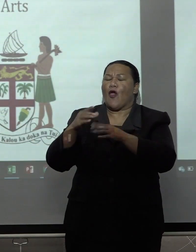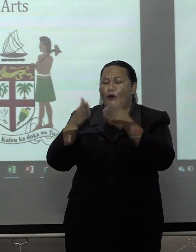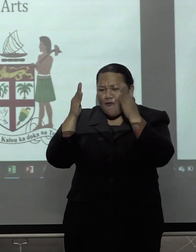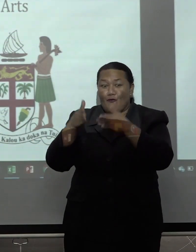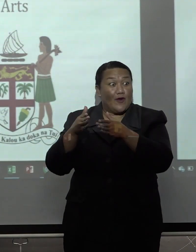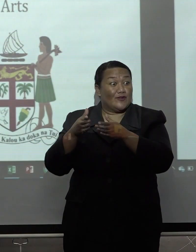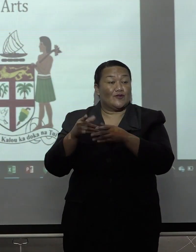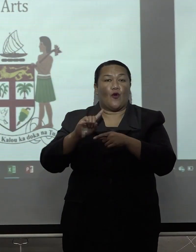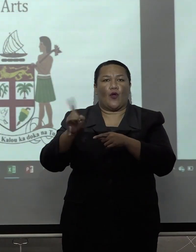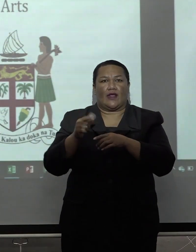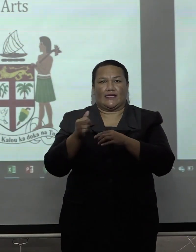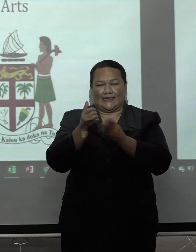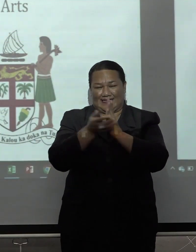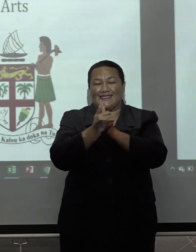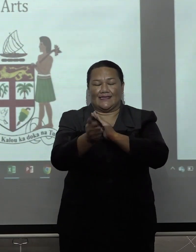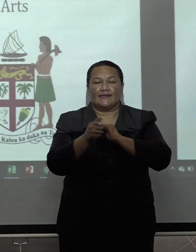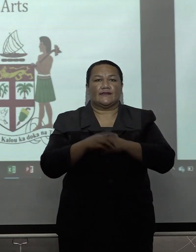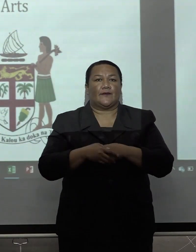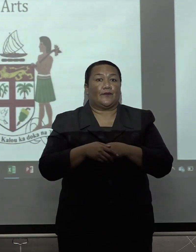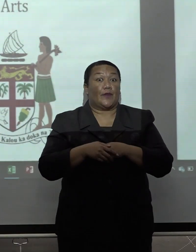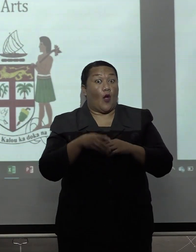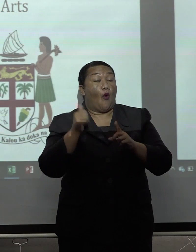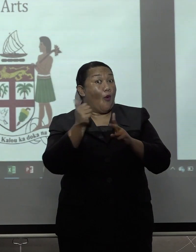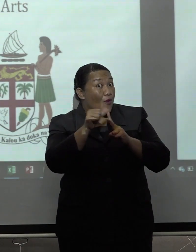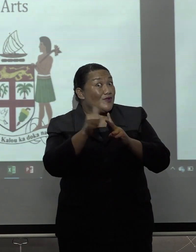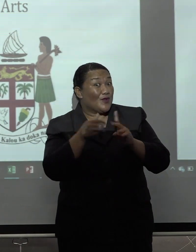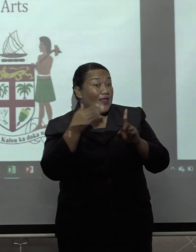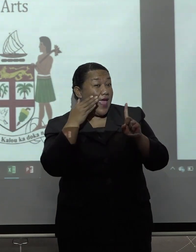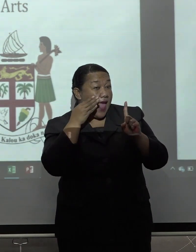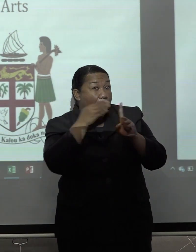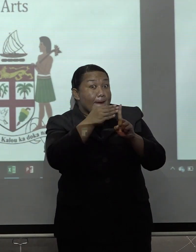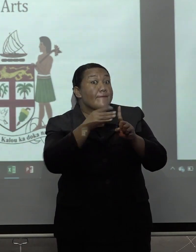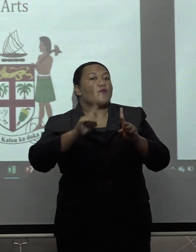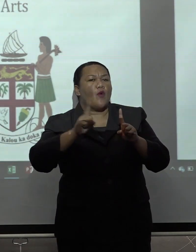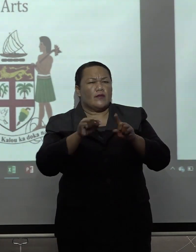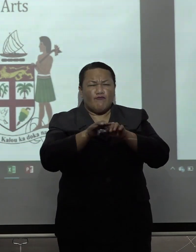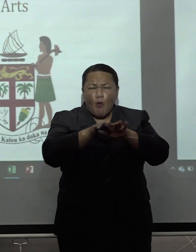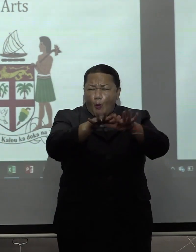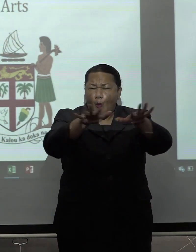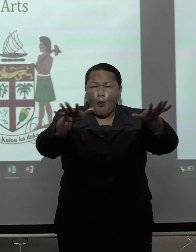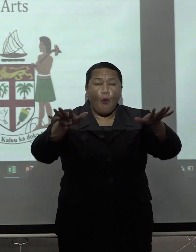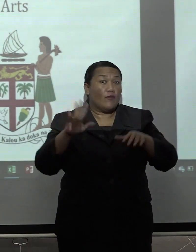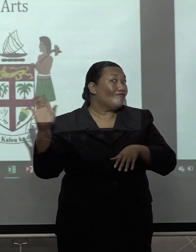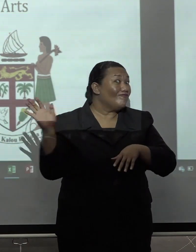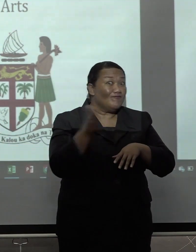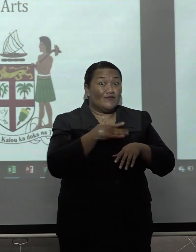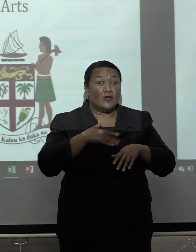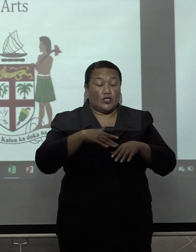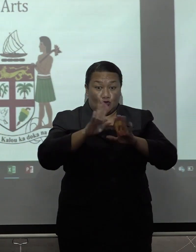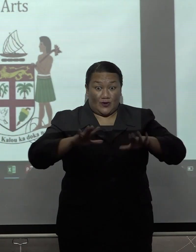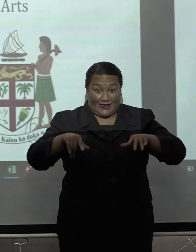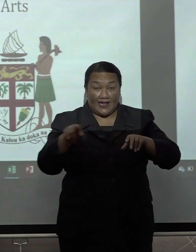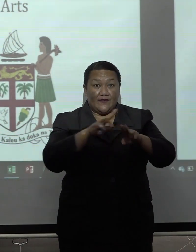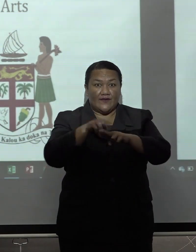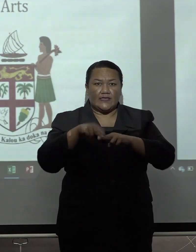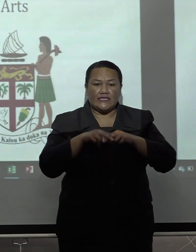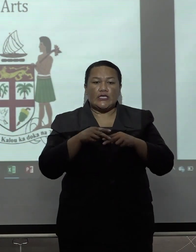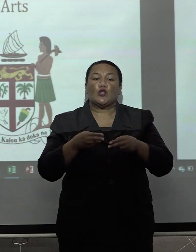It is a comprehensive tool that aims to help students across Fiji obtain easy access to informative and educational learning